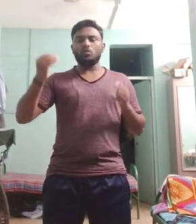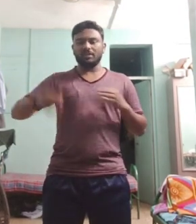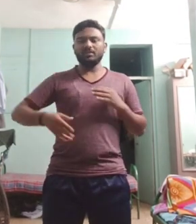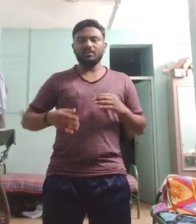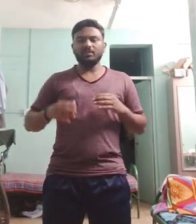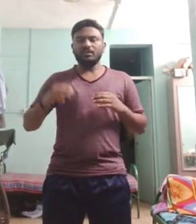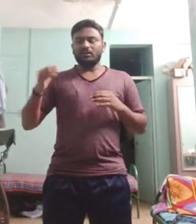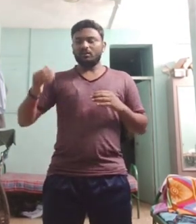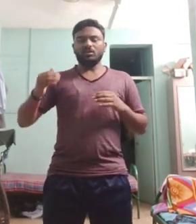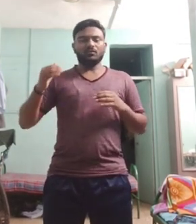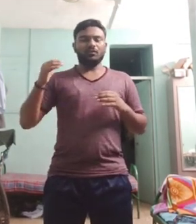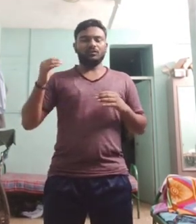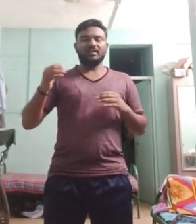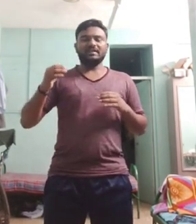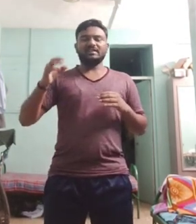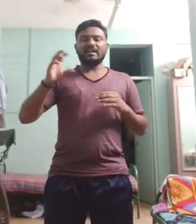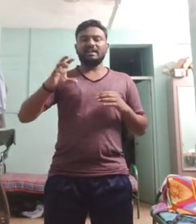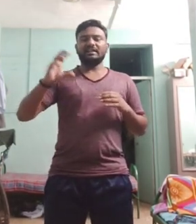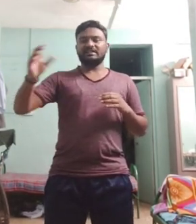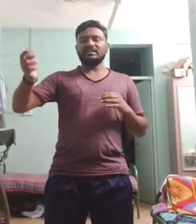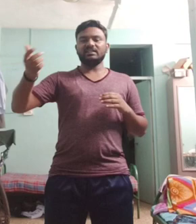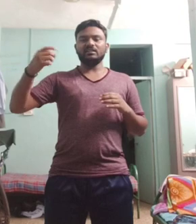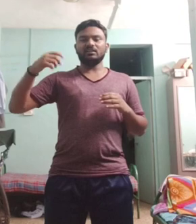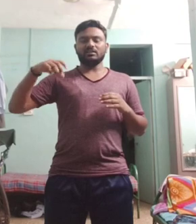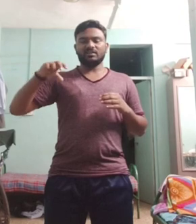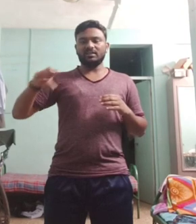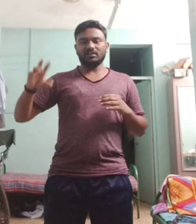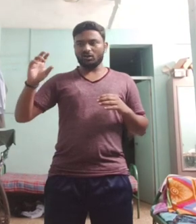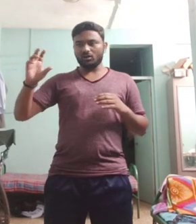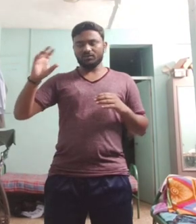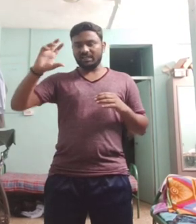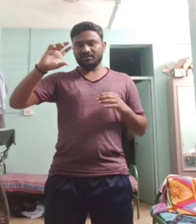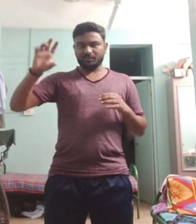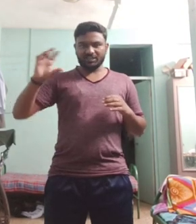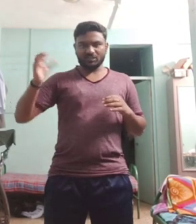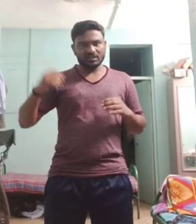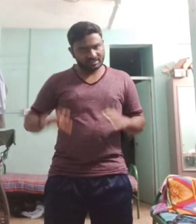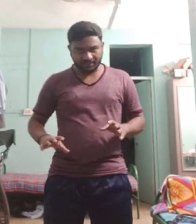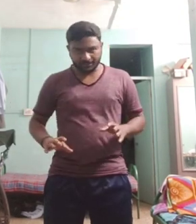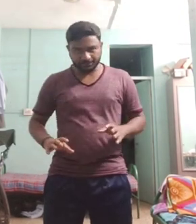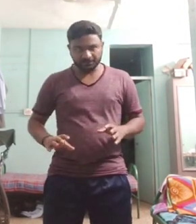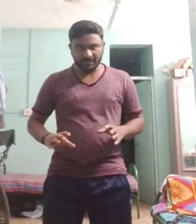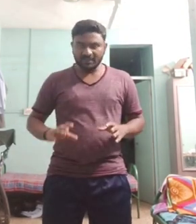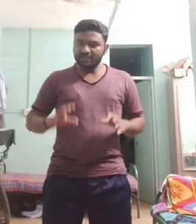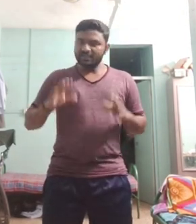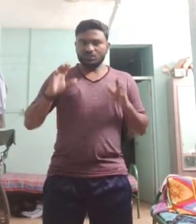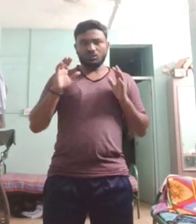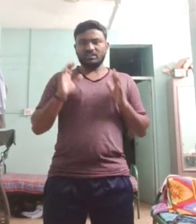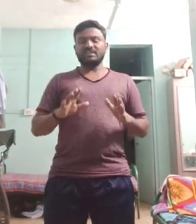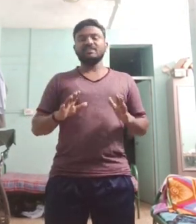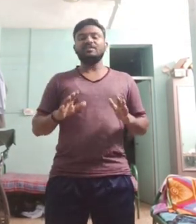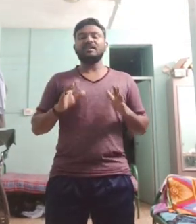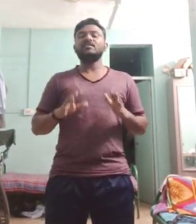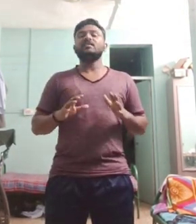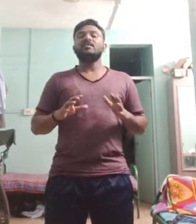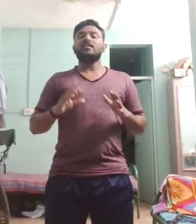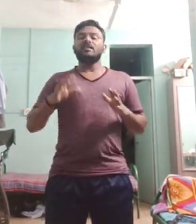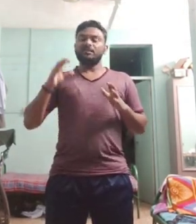coding, or what we can say, direct exit the set, that particular set. So this is